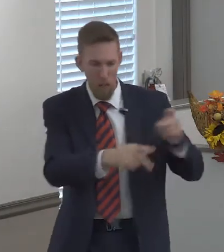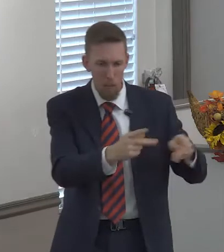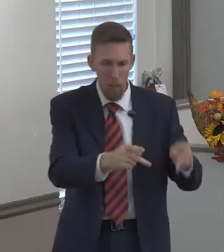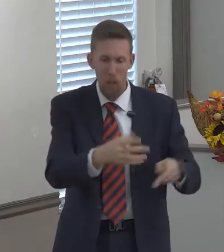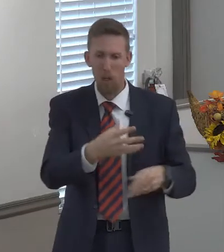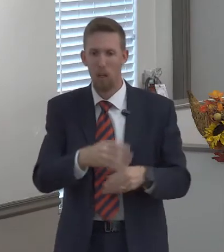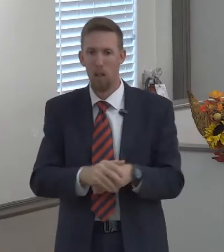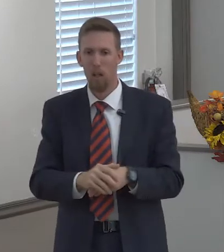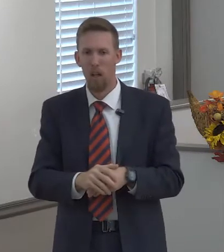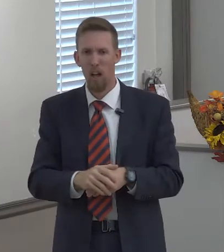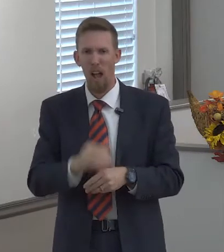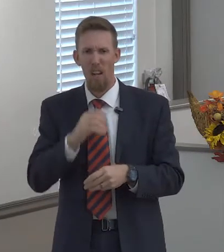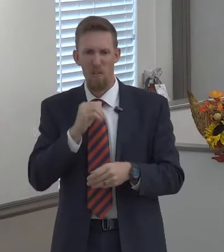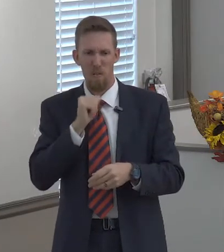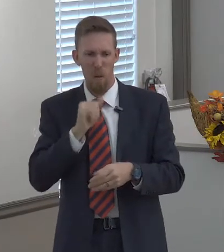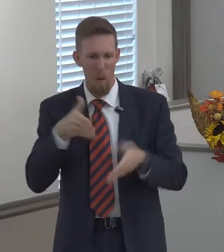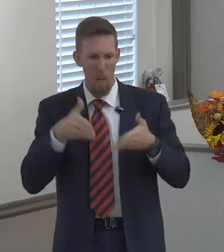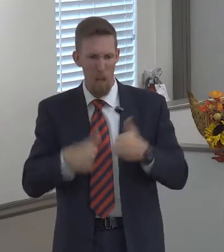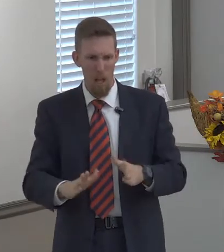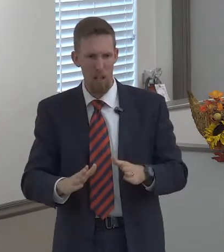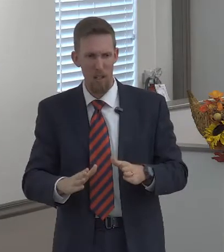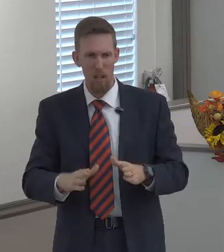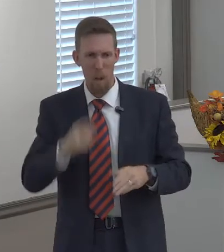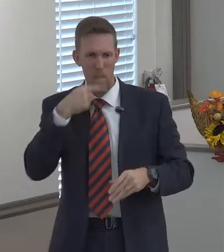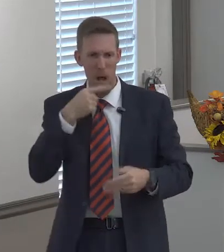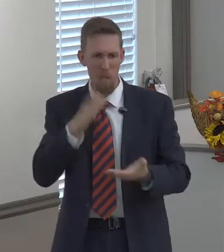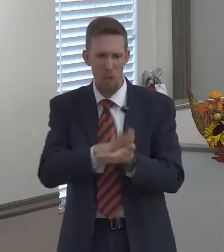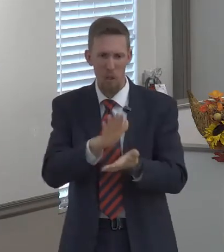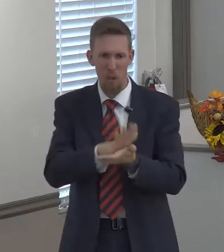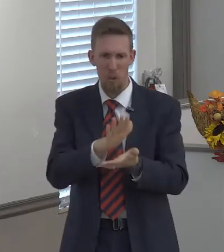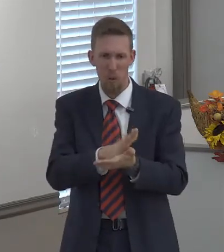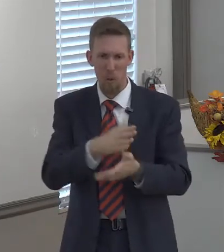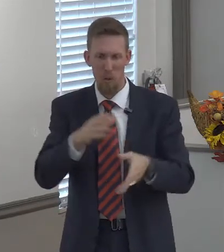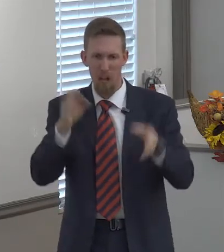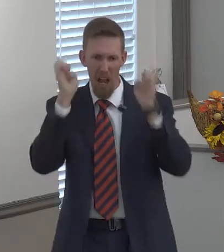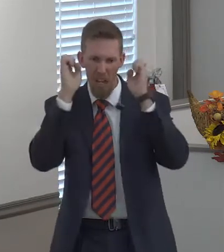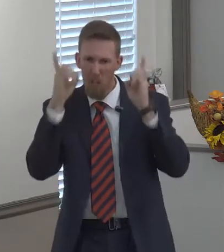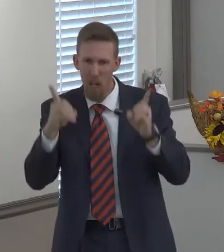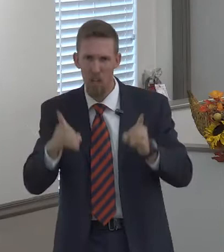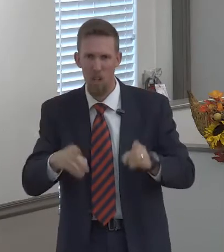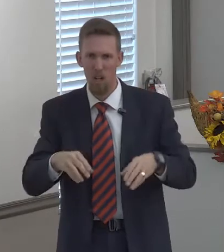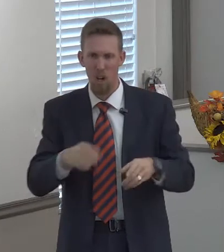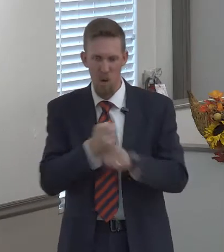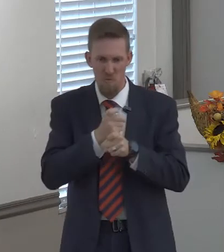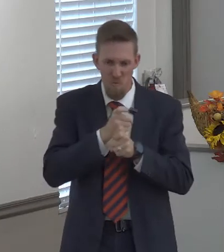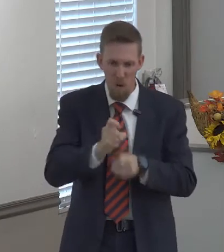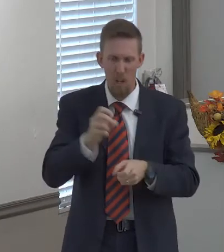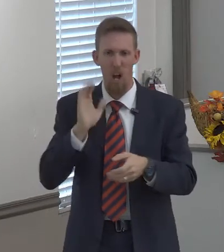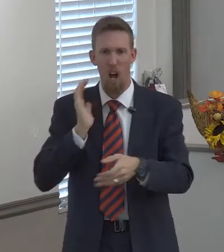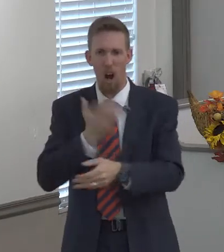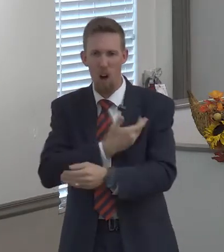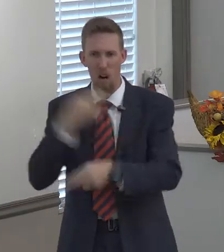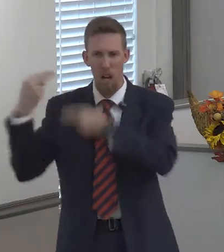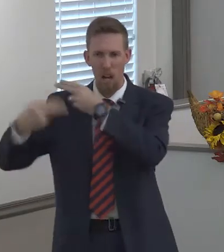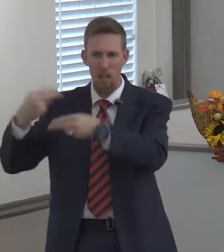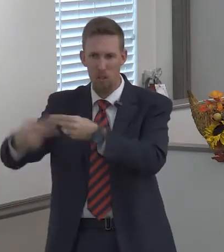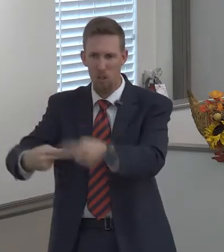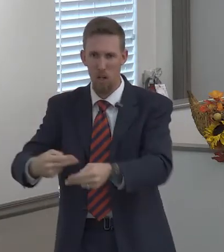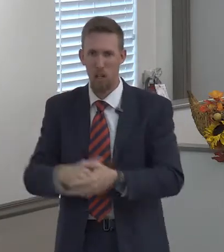and that's what it's all about. But we ought to have a time for thanks, amen? There ought to be a time, and of course, you